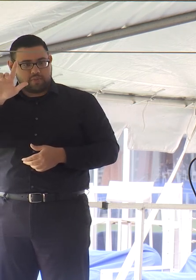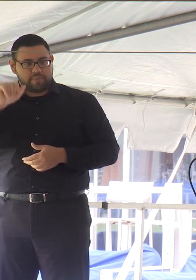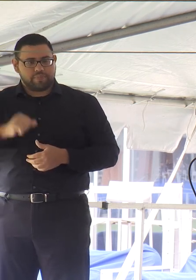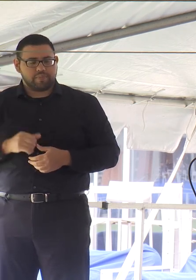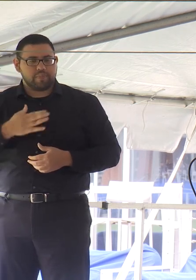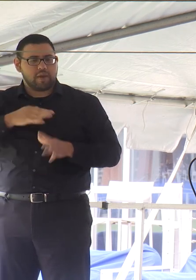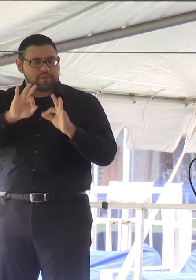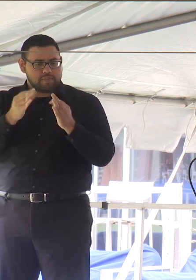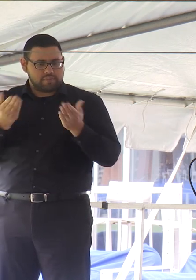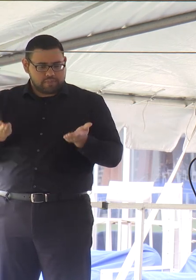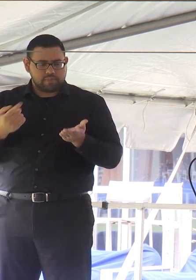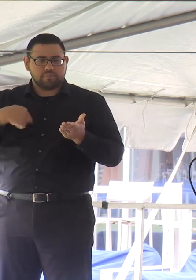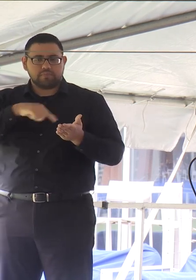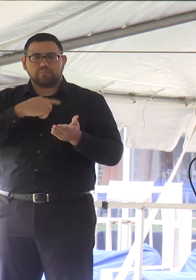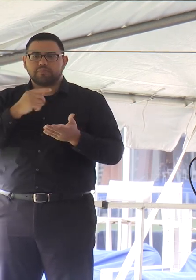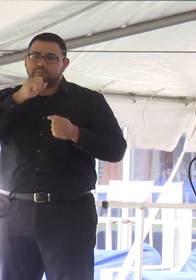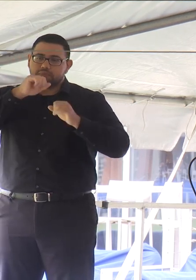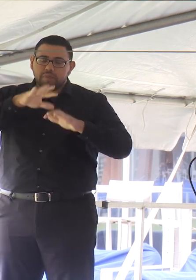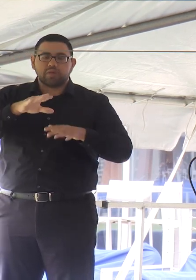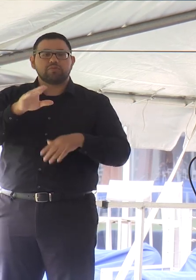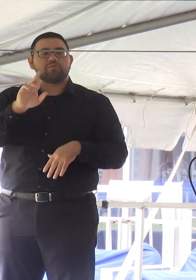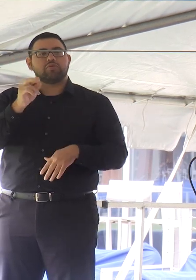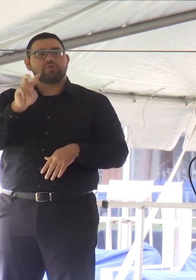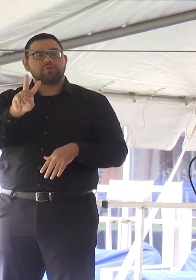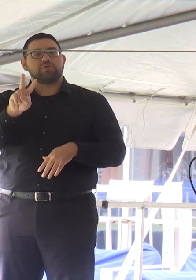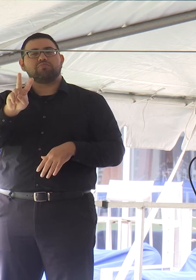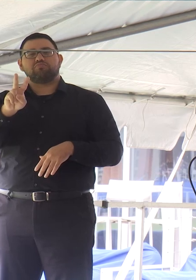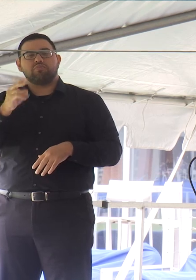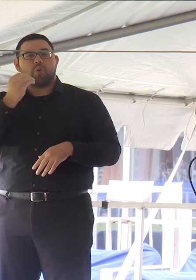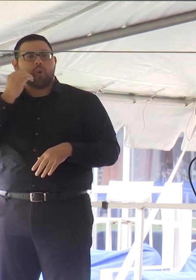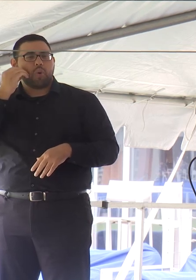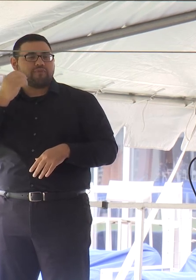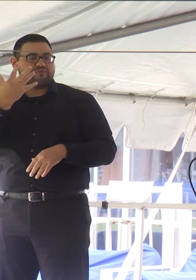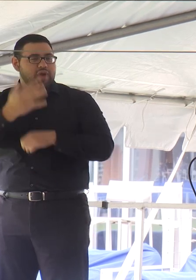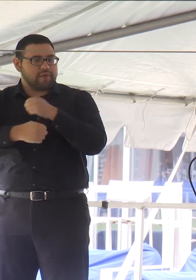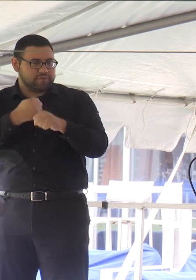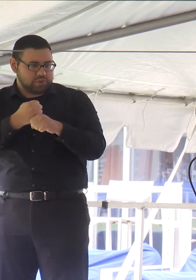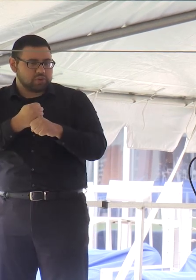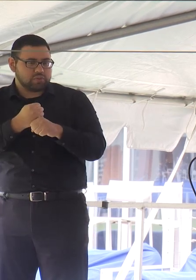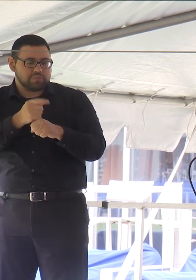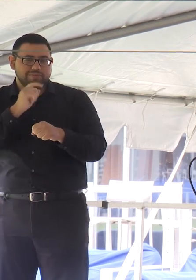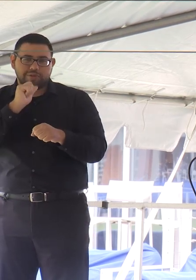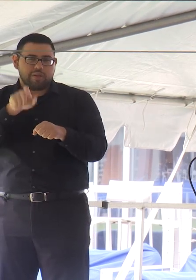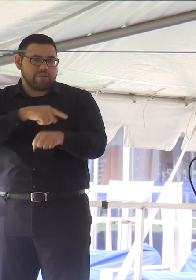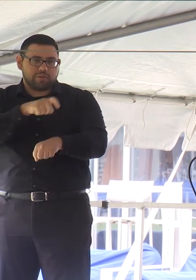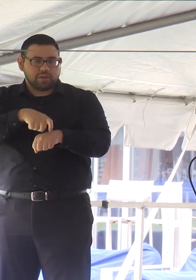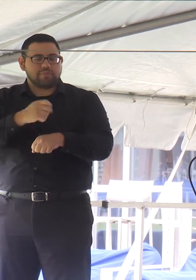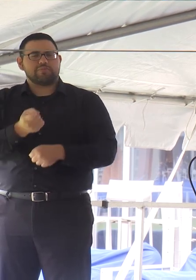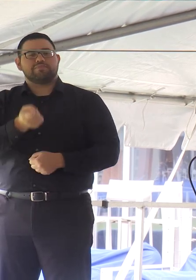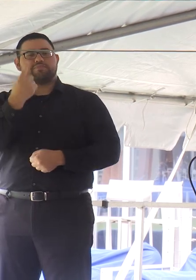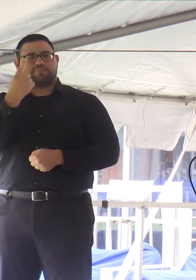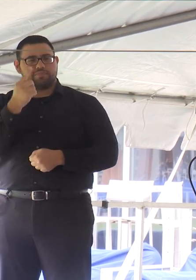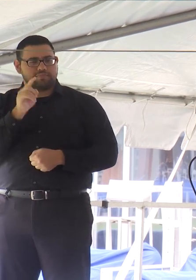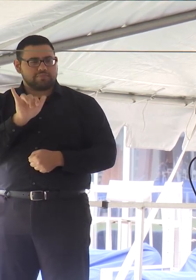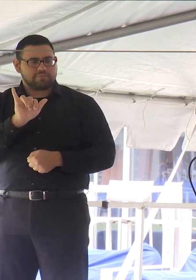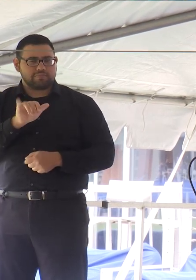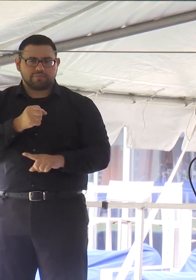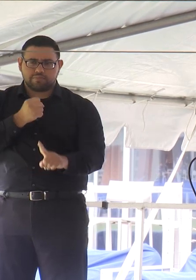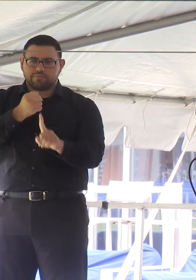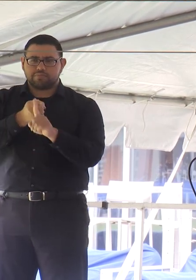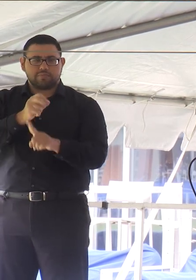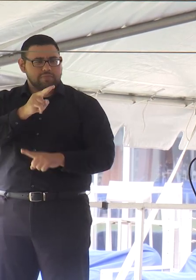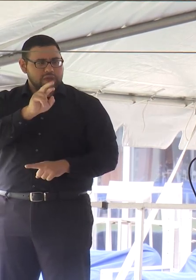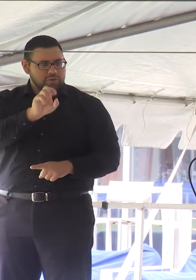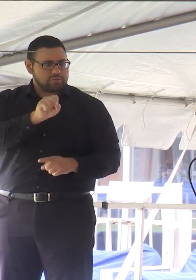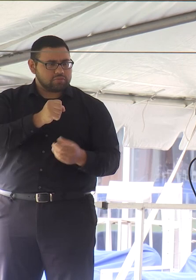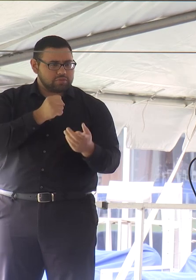My family and I, we've been blessed to call the Rio Grande Valley home for about 5 years. And it didn't take us long to realize the impact that the Vackars